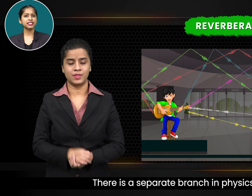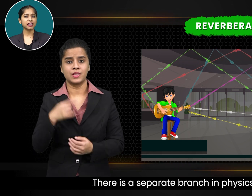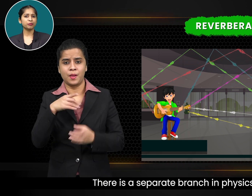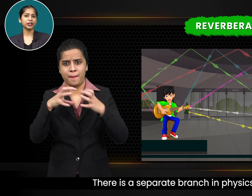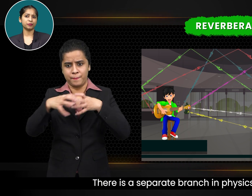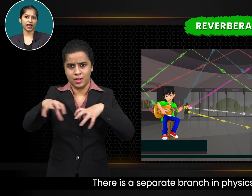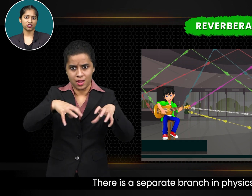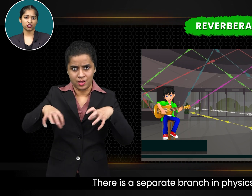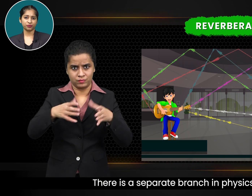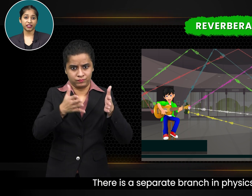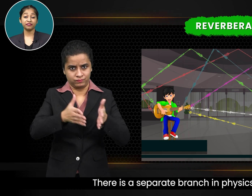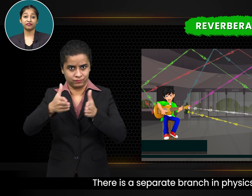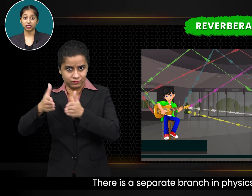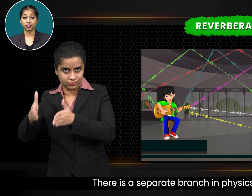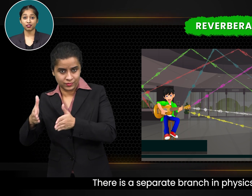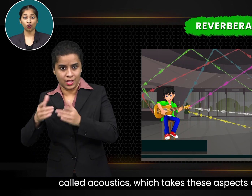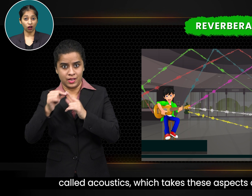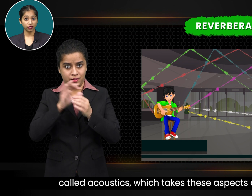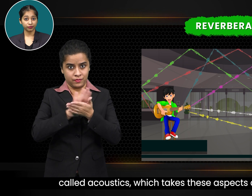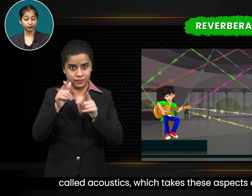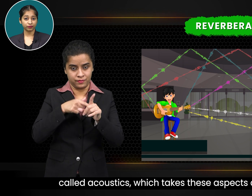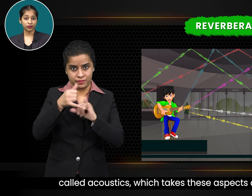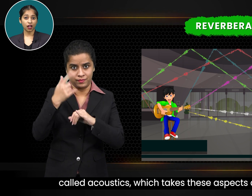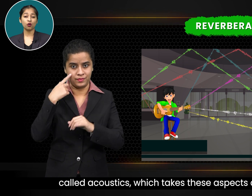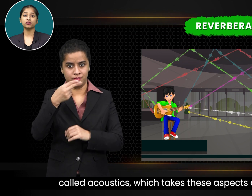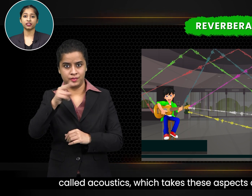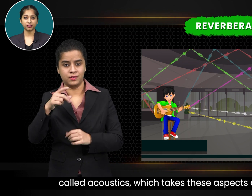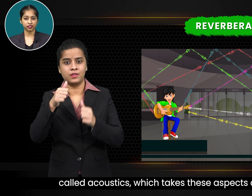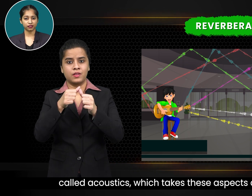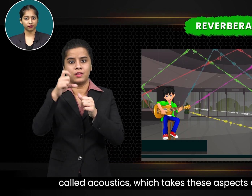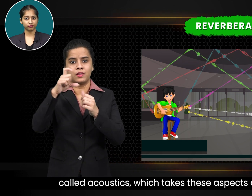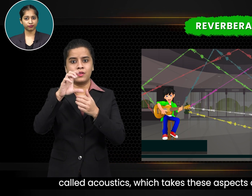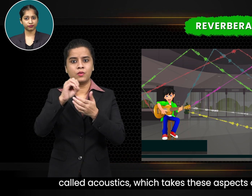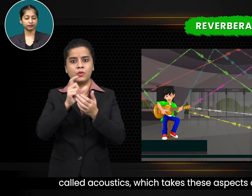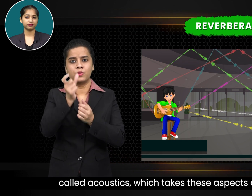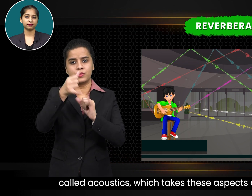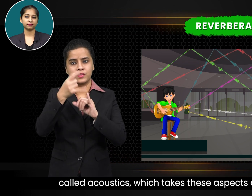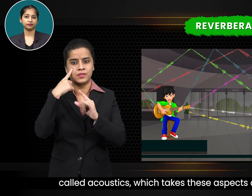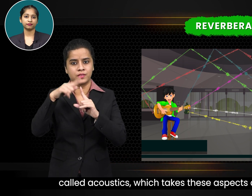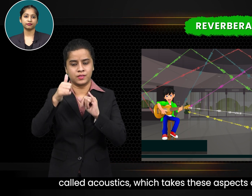There is a separate branch in physics called acoustics,